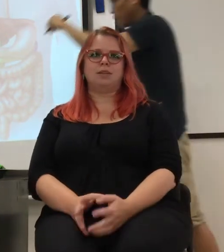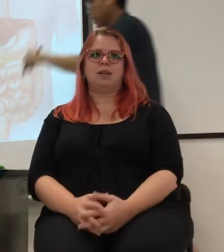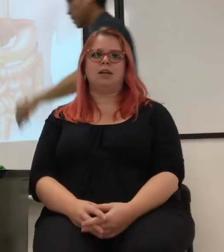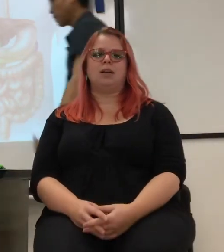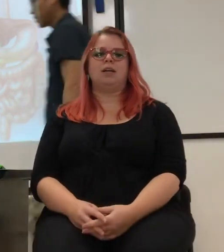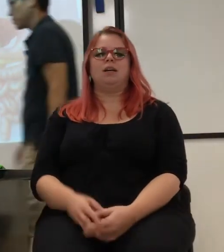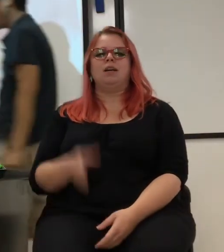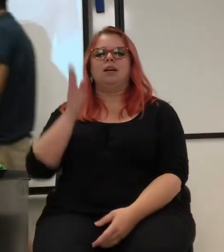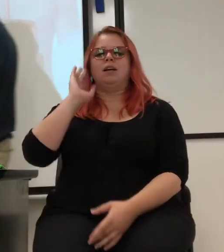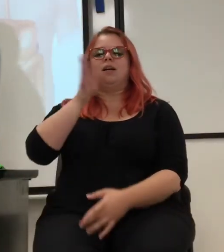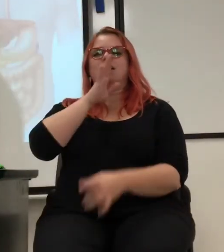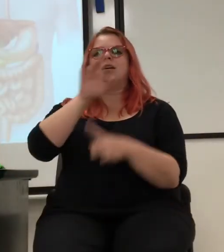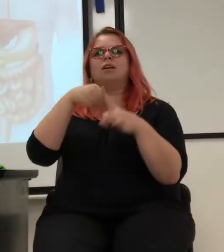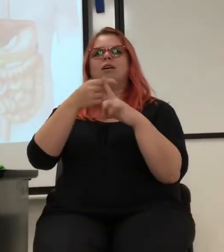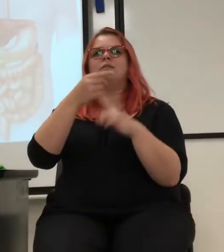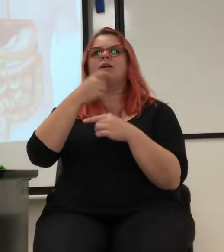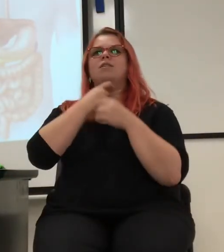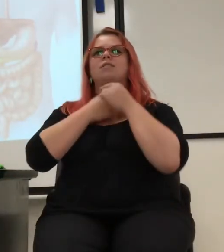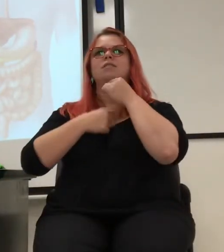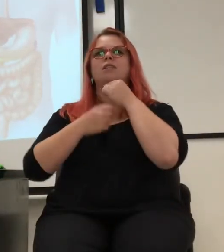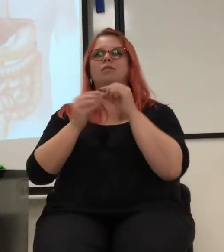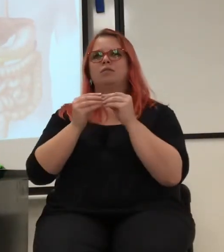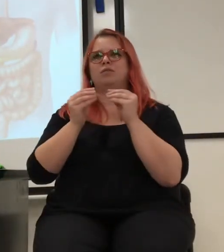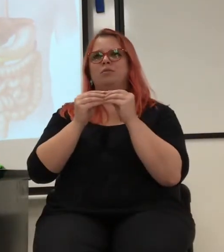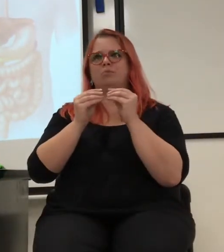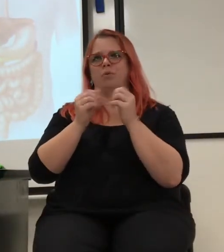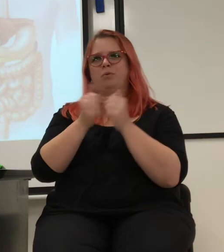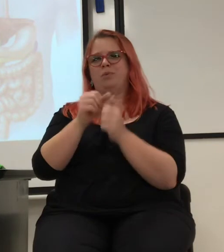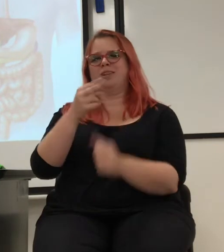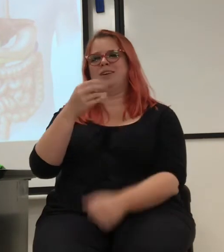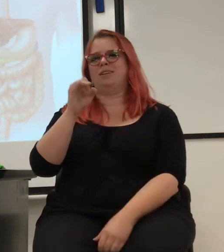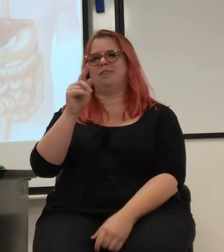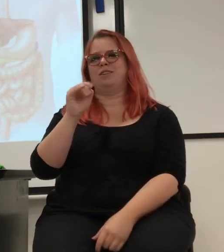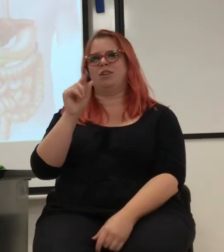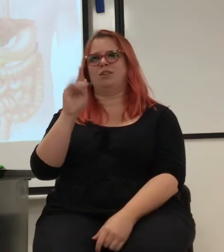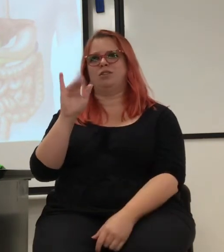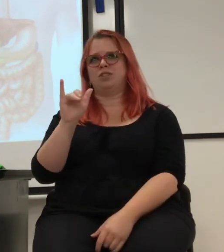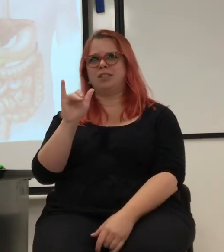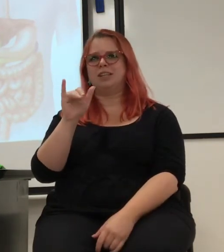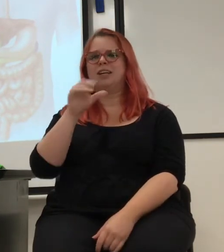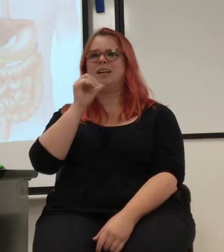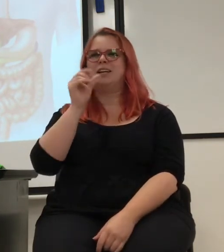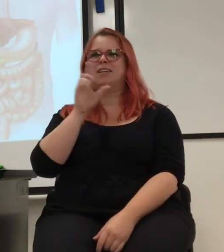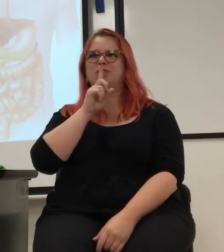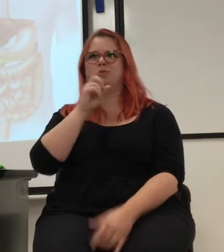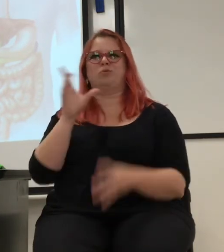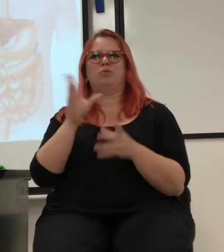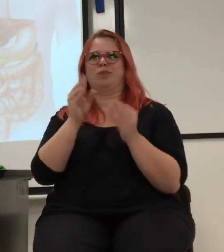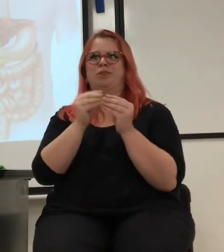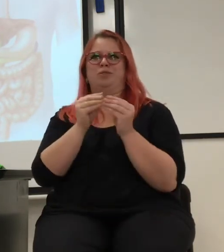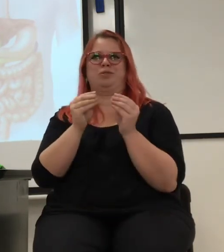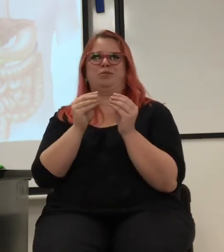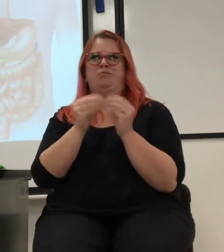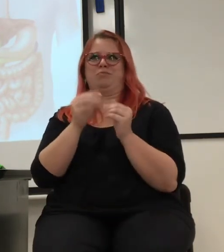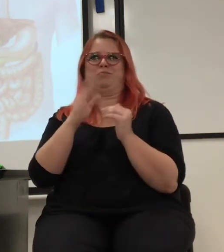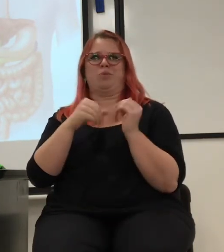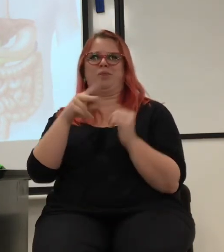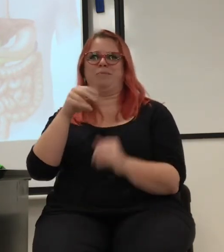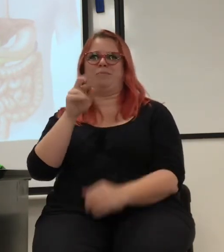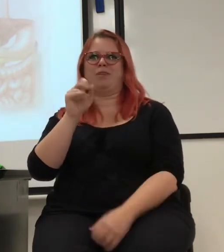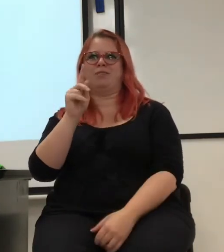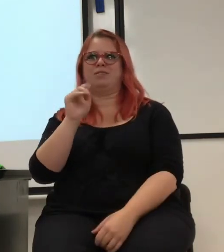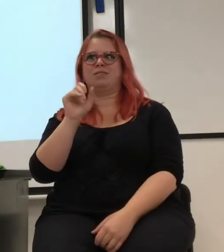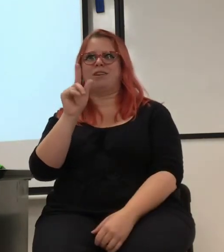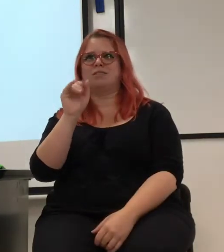We'll talk about esophagus more of its histology, not really. Doesn't do much besides peristalsis. There's a picture